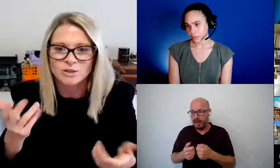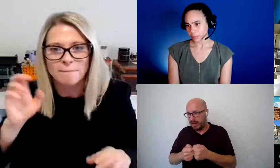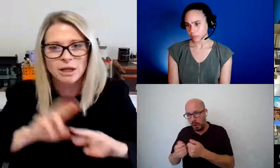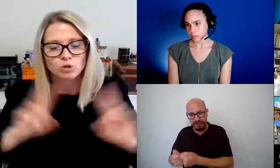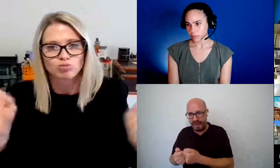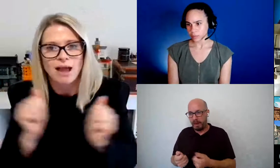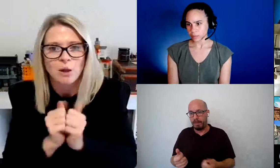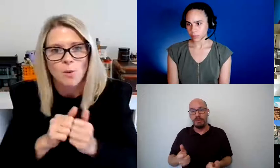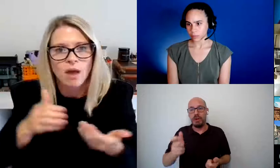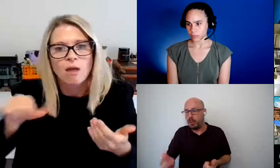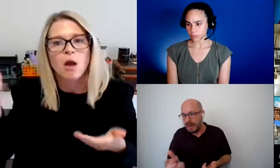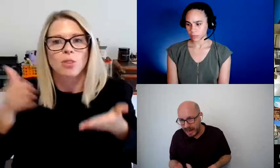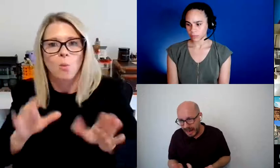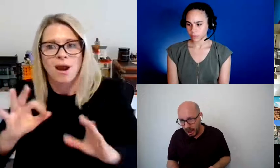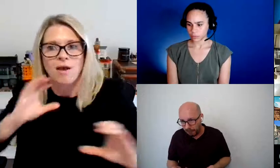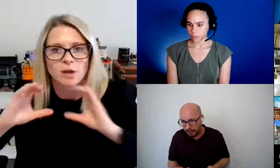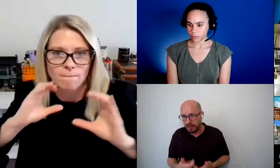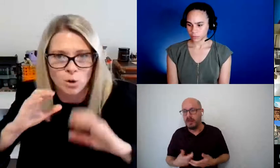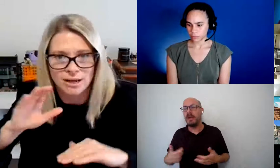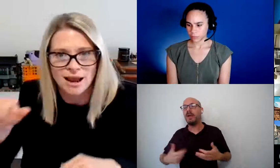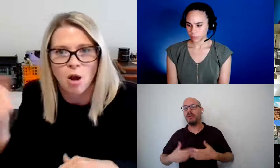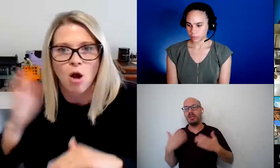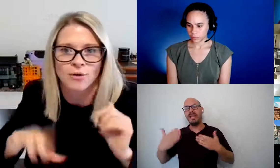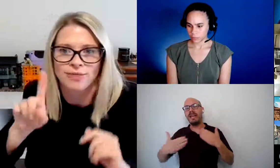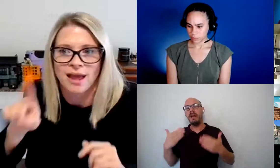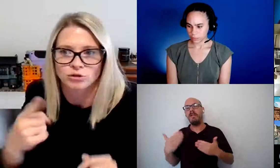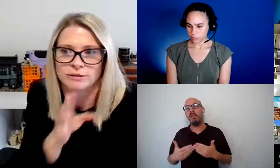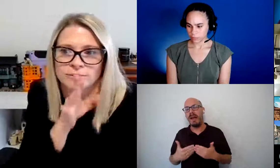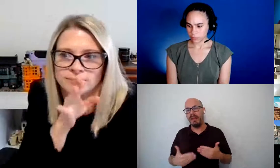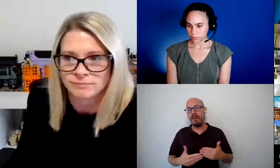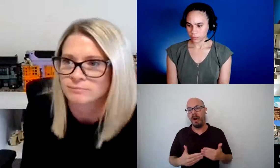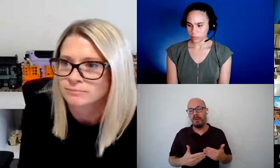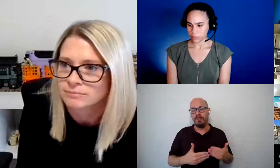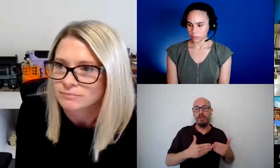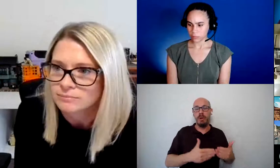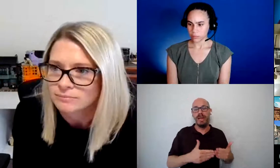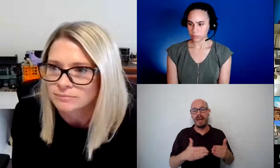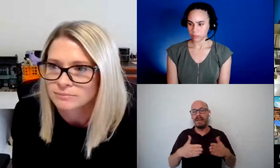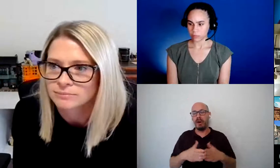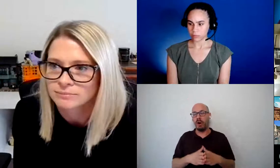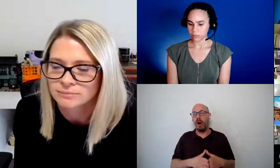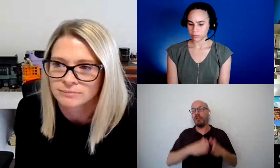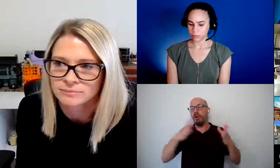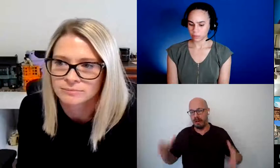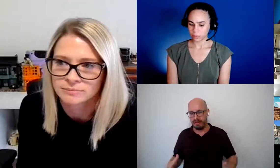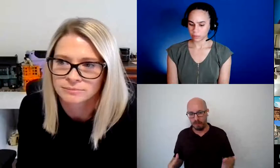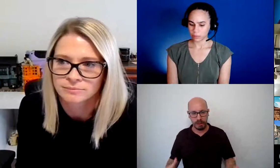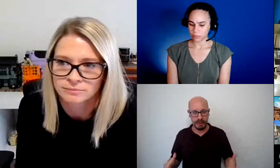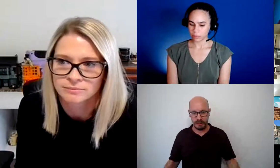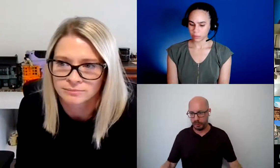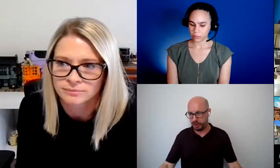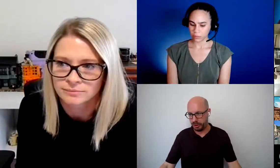you know, in a notes app, do you need any help? You know, just thinking of ways of communicating that are other than spoken language.